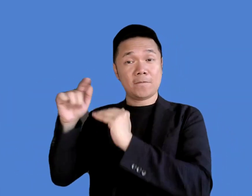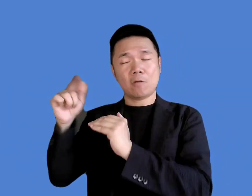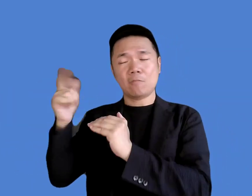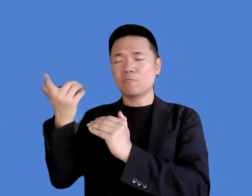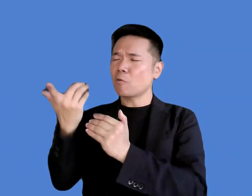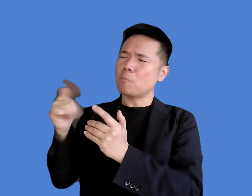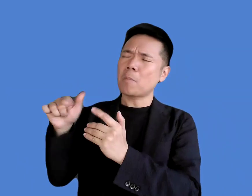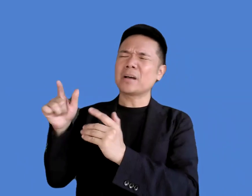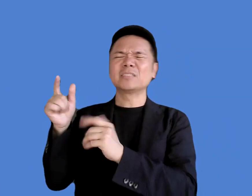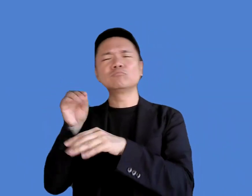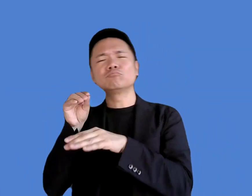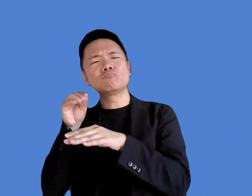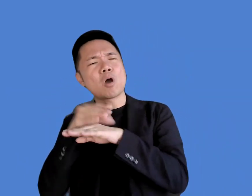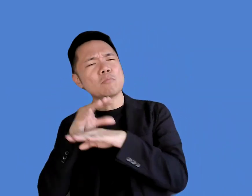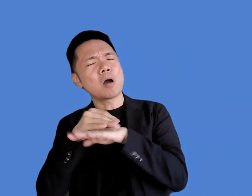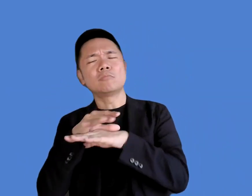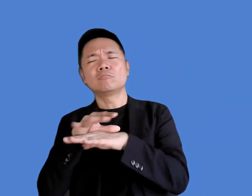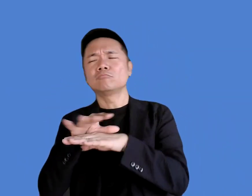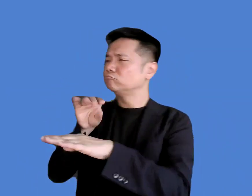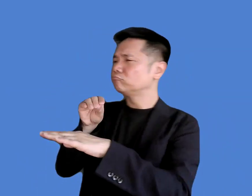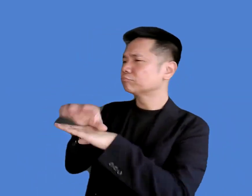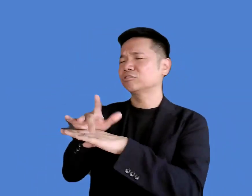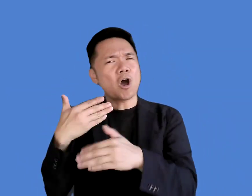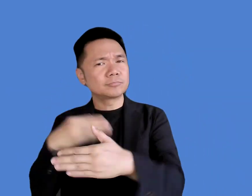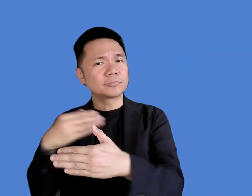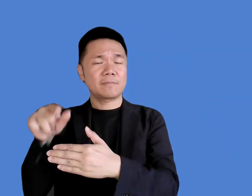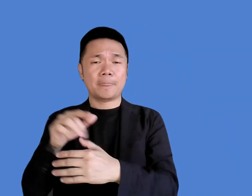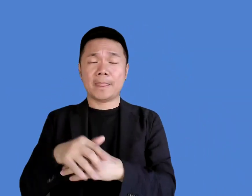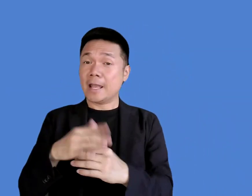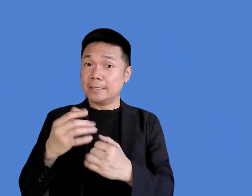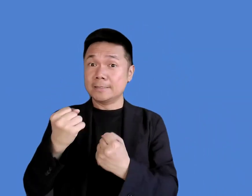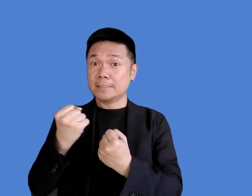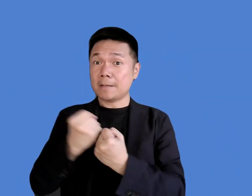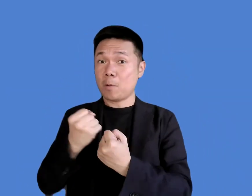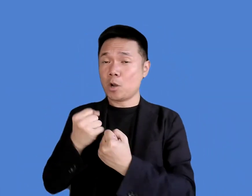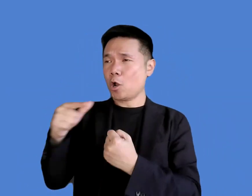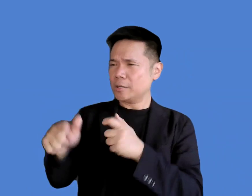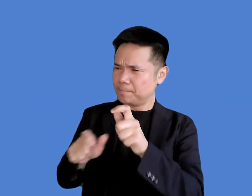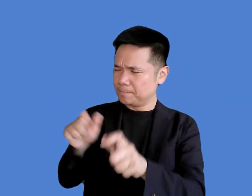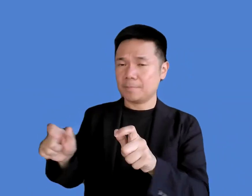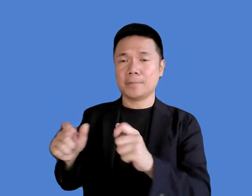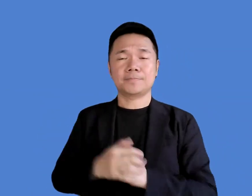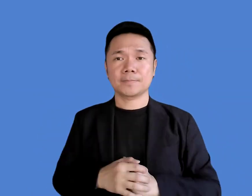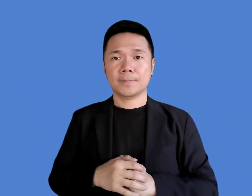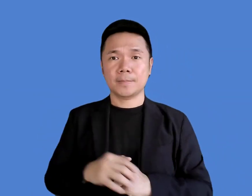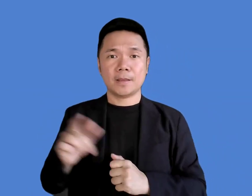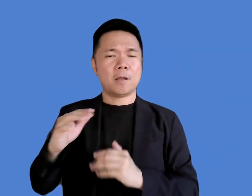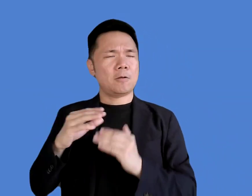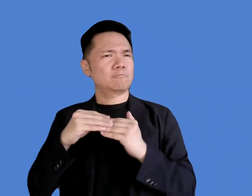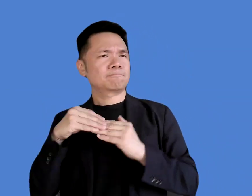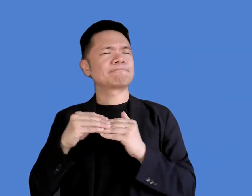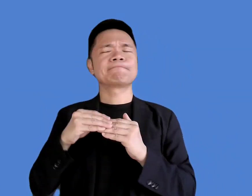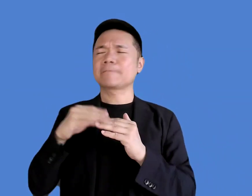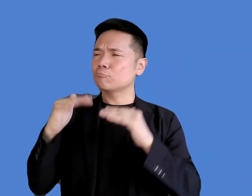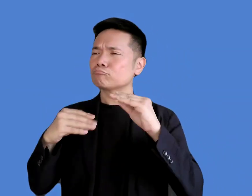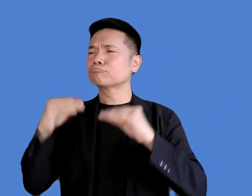mentoring, sponsorship, and also supporting our talent throughout with the flexible work